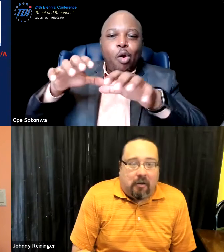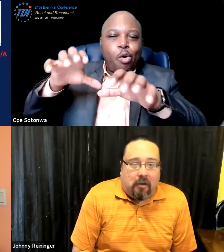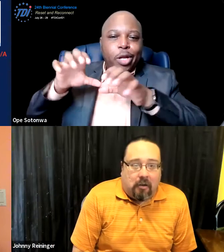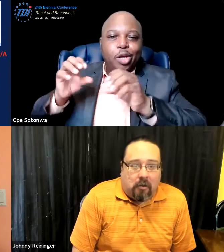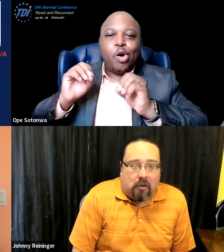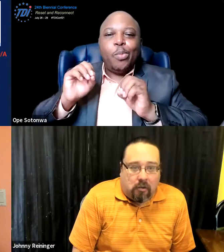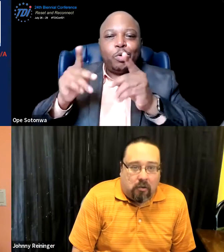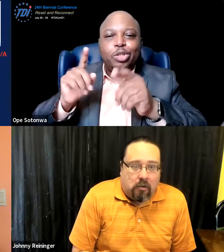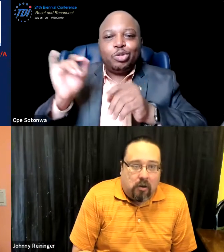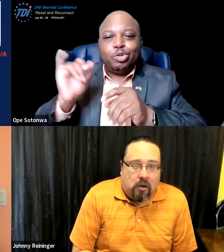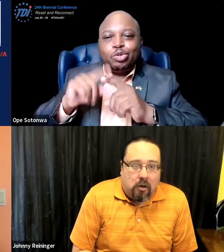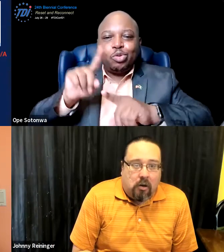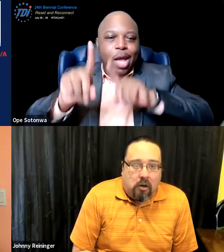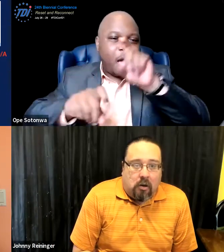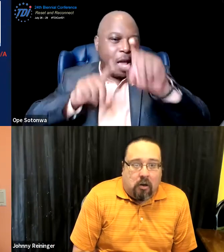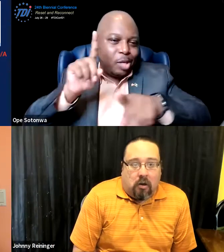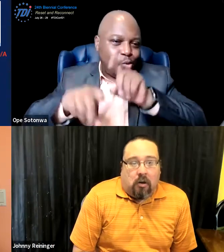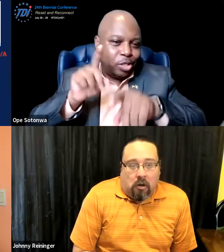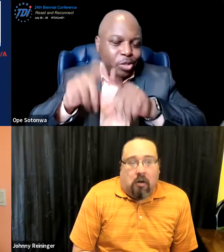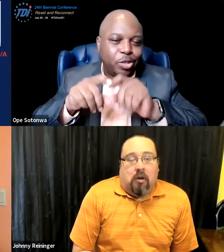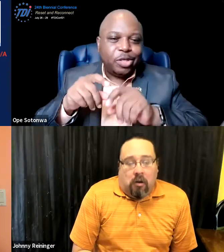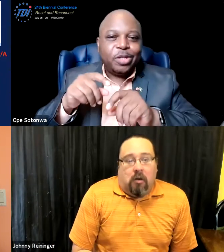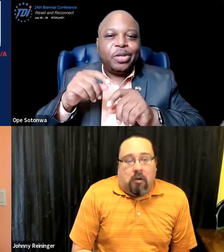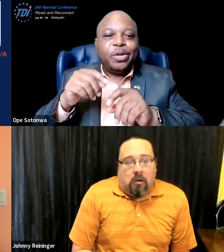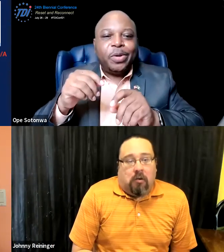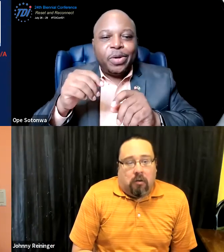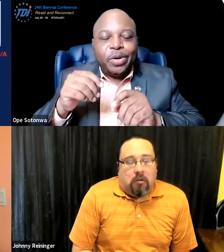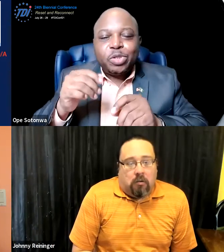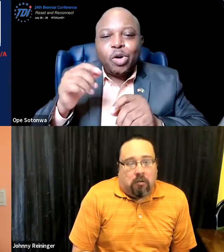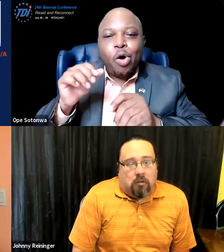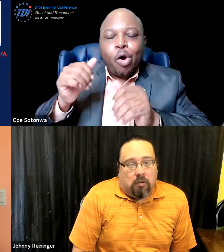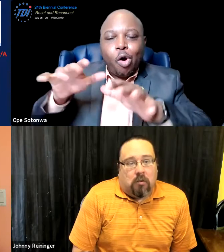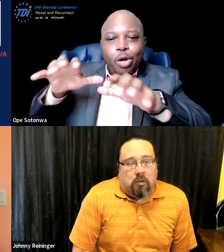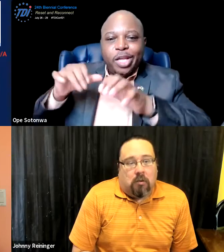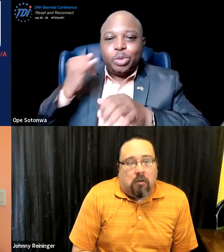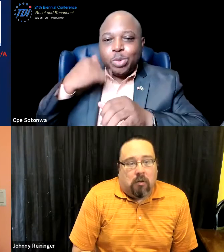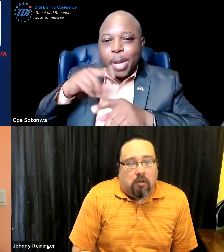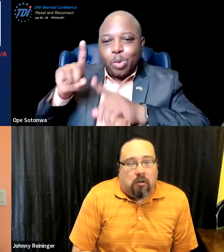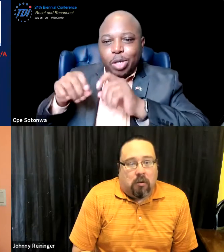Perfect. I wanted to go ahead and give our audience an opportunity to ask questions.